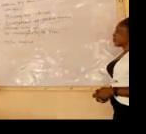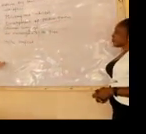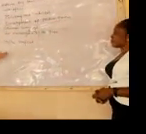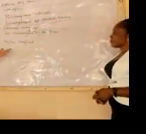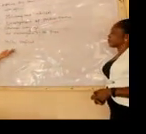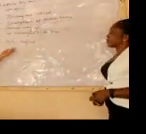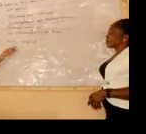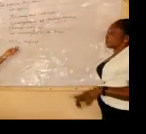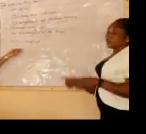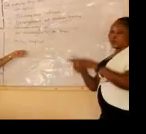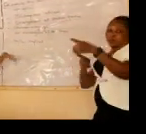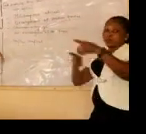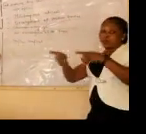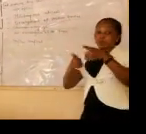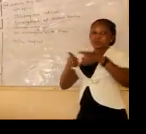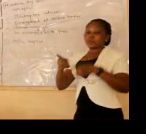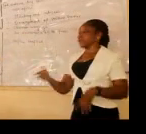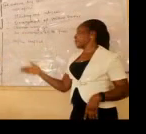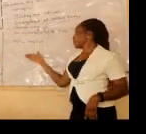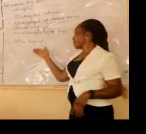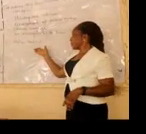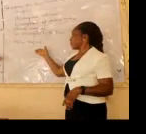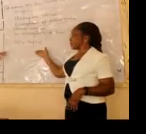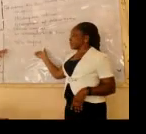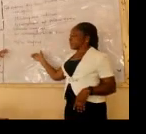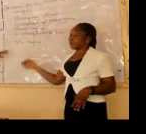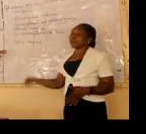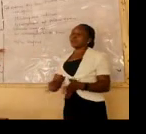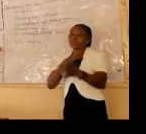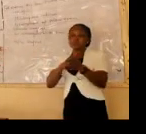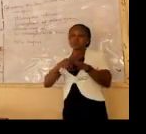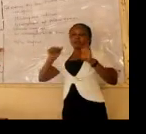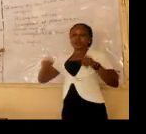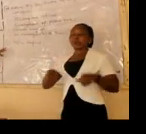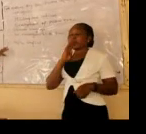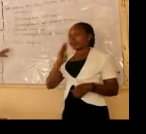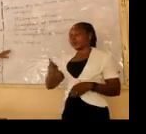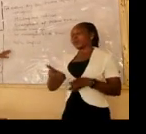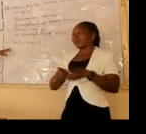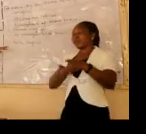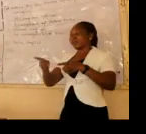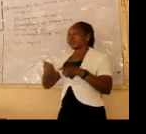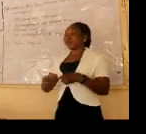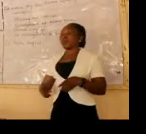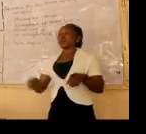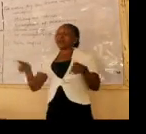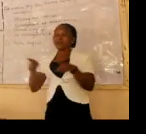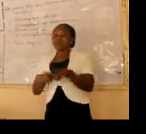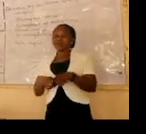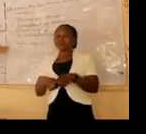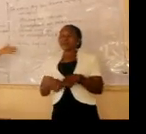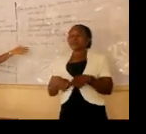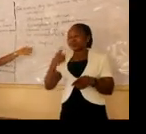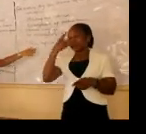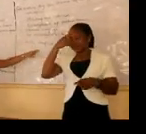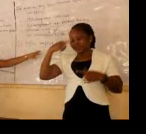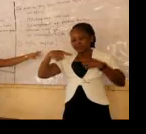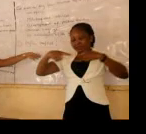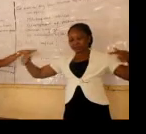Now they said we should define again, Abby. So conflict can be defined as what? There's a disagreement